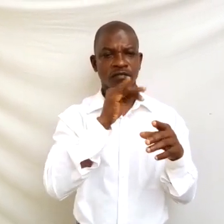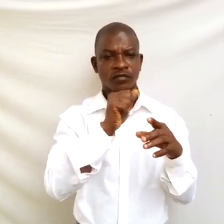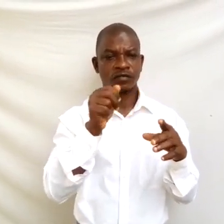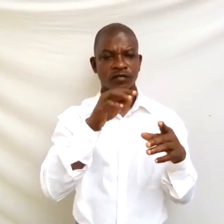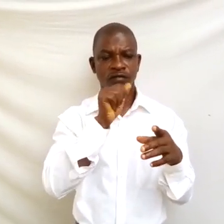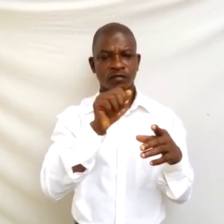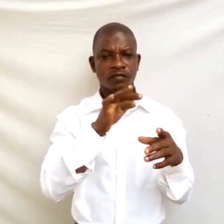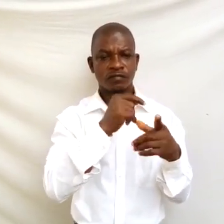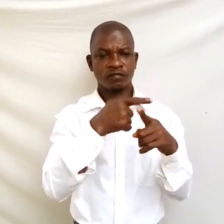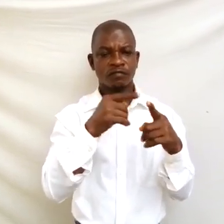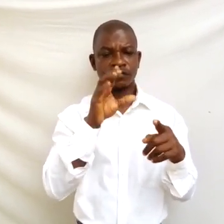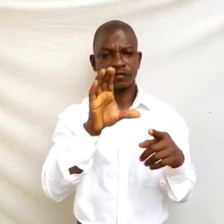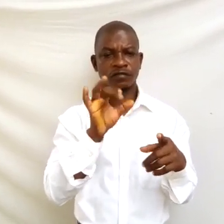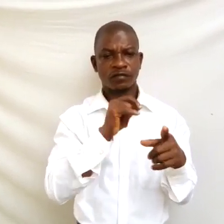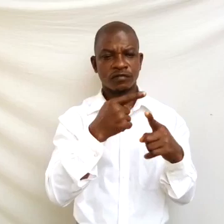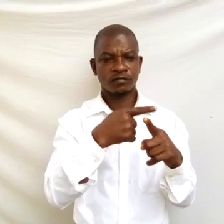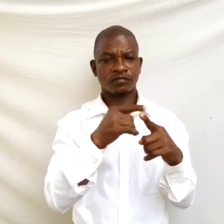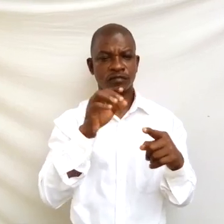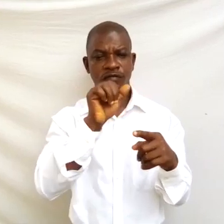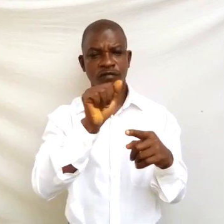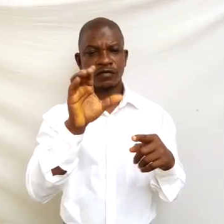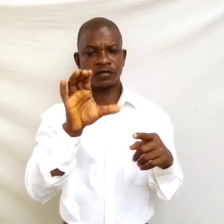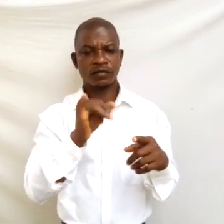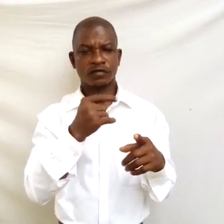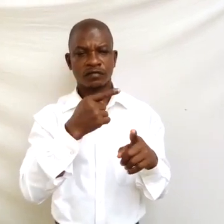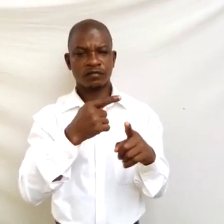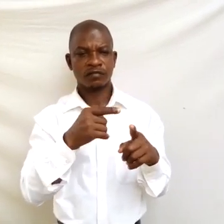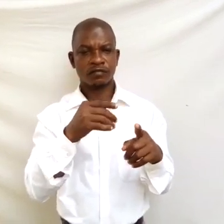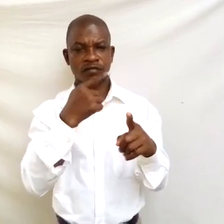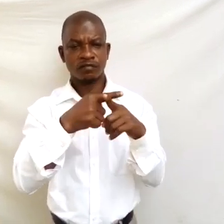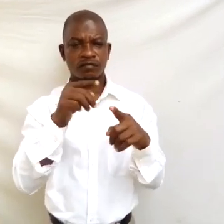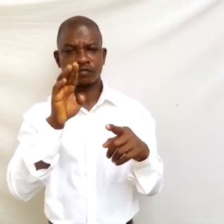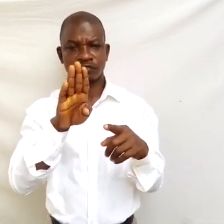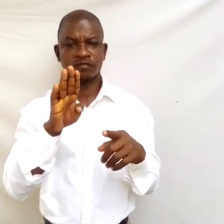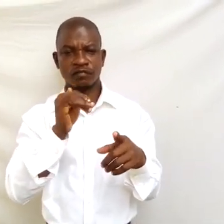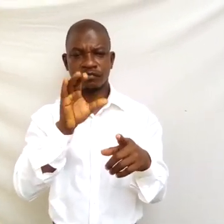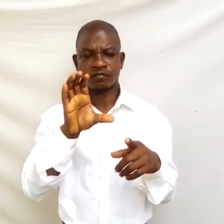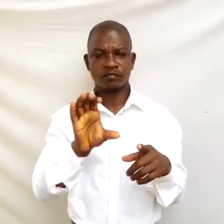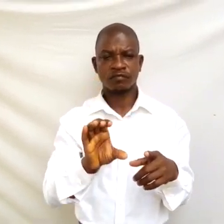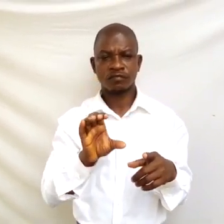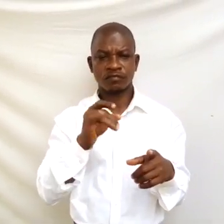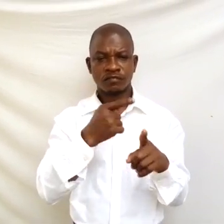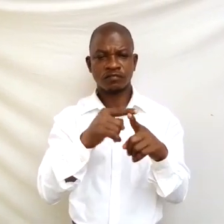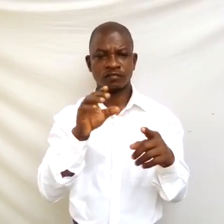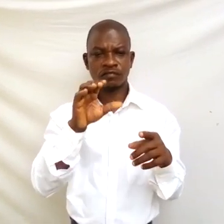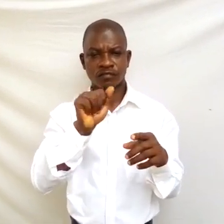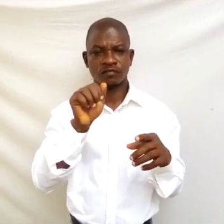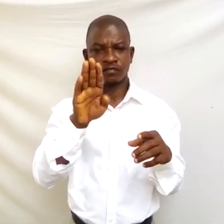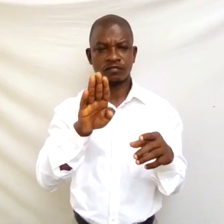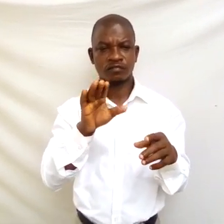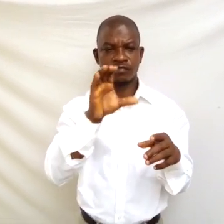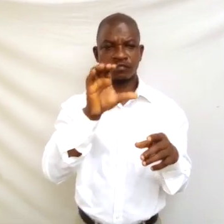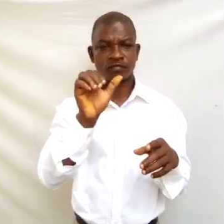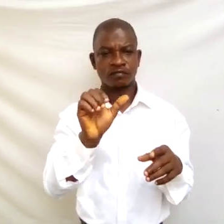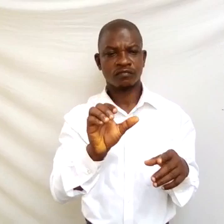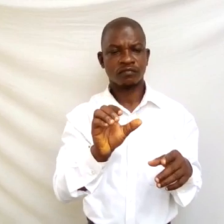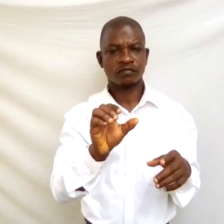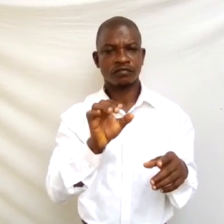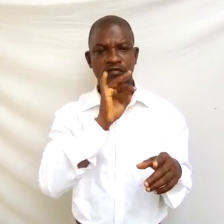C plus AC plus BC plus ABC is equal